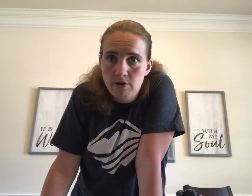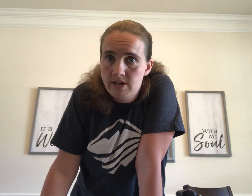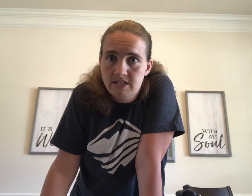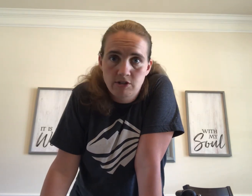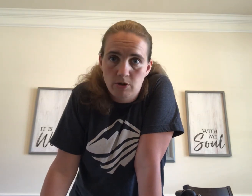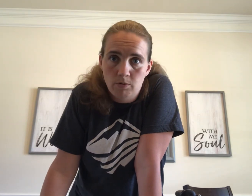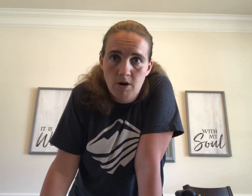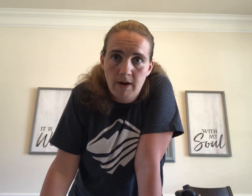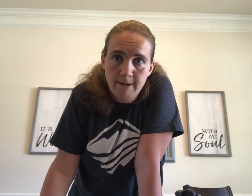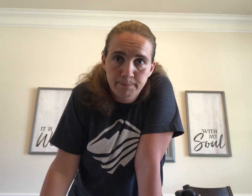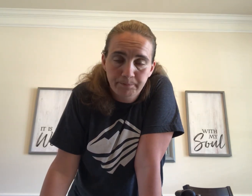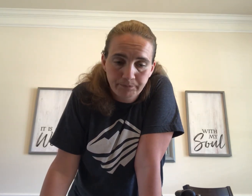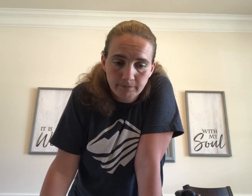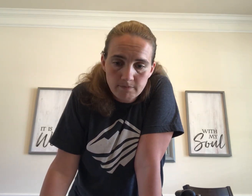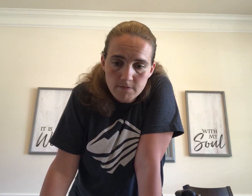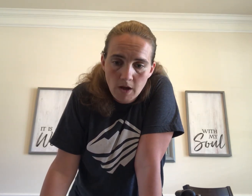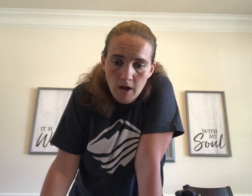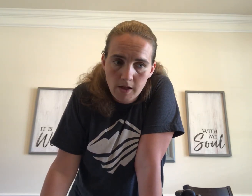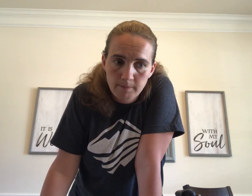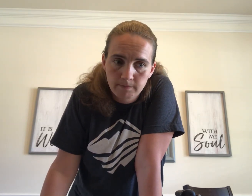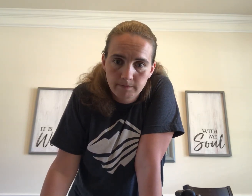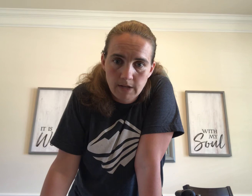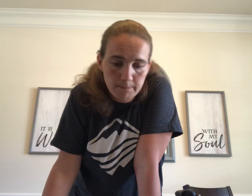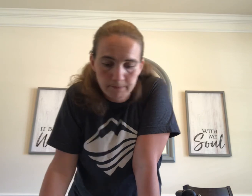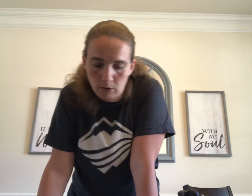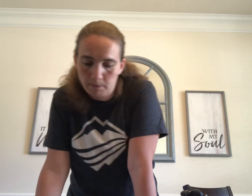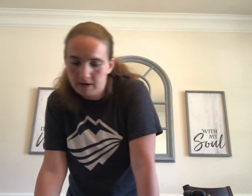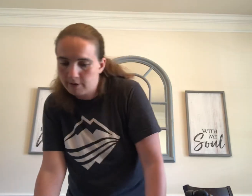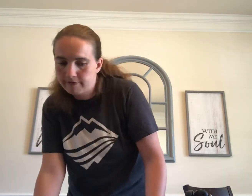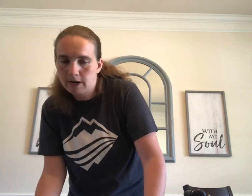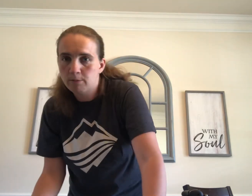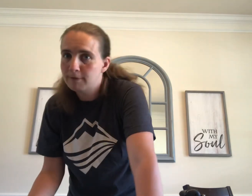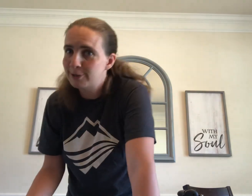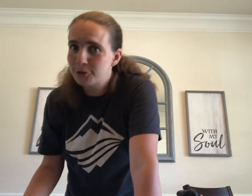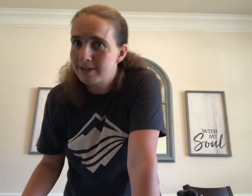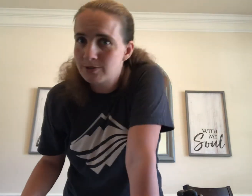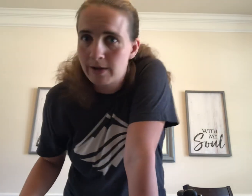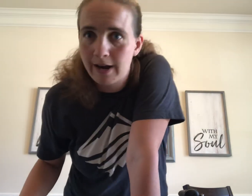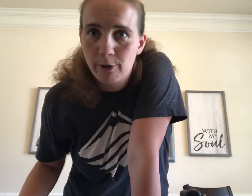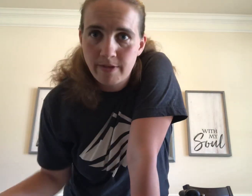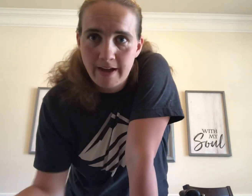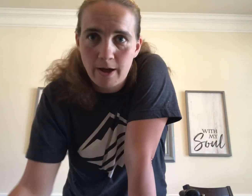need to do, okay? Yep, there will be another video. Enjoy this one. I hope that helped